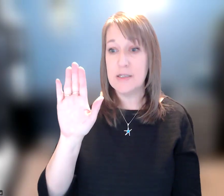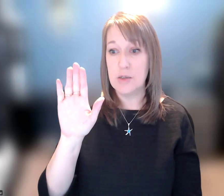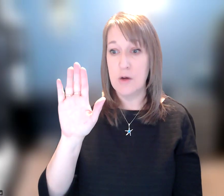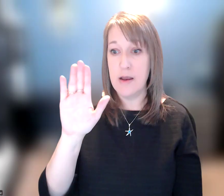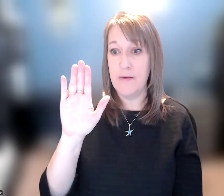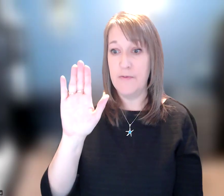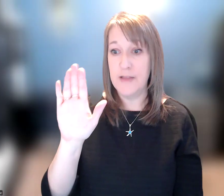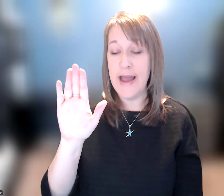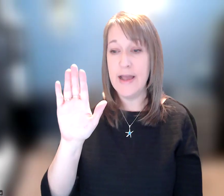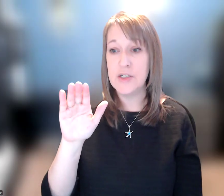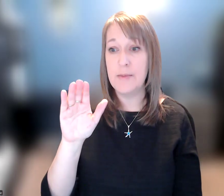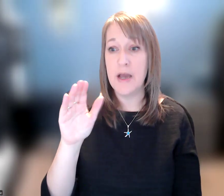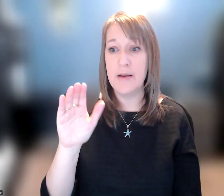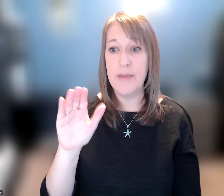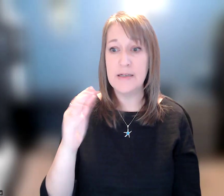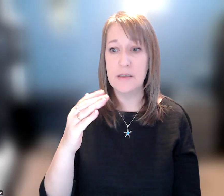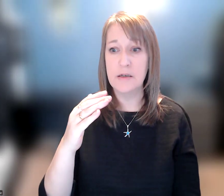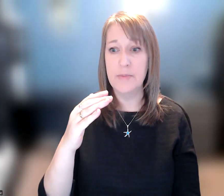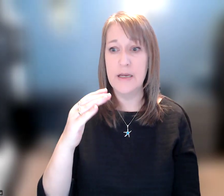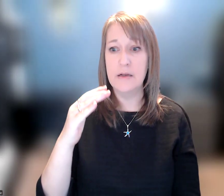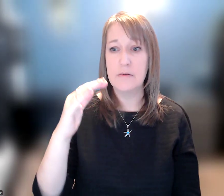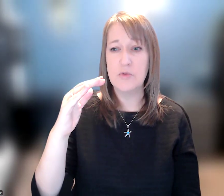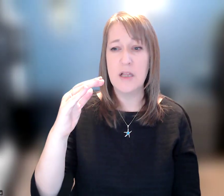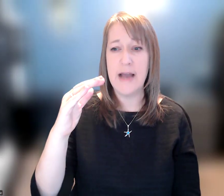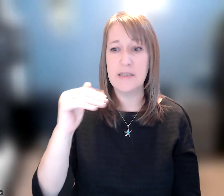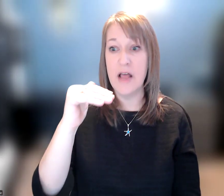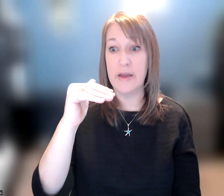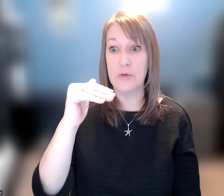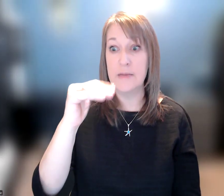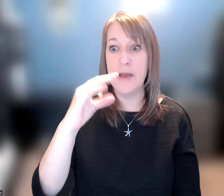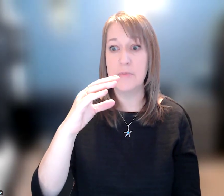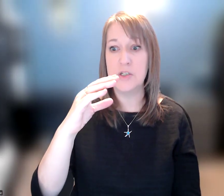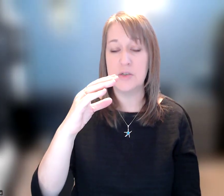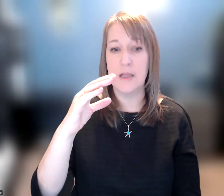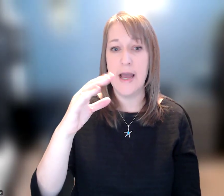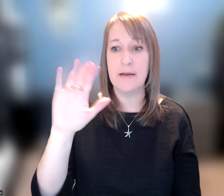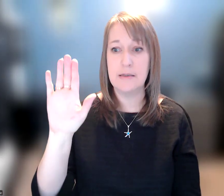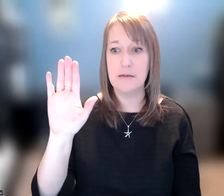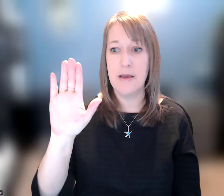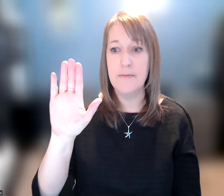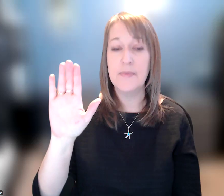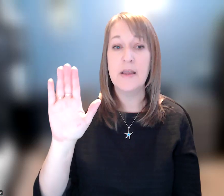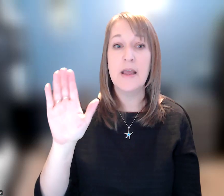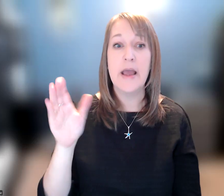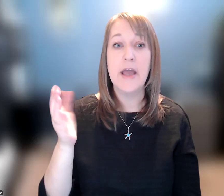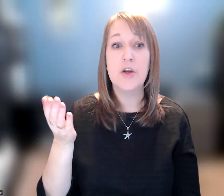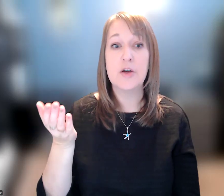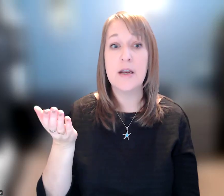you want a flat handshake, kind of bent a little bit, relaxed, not like really bent, but just relaxed. Okay. And you're going